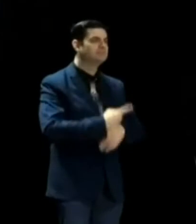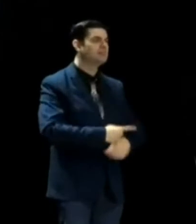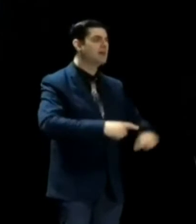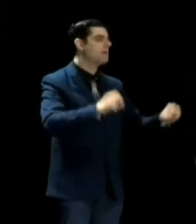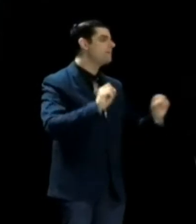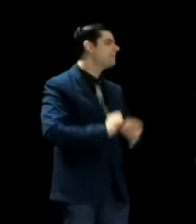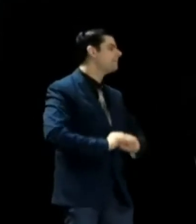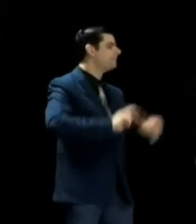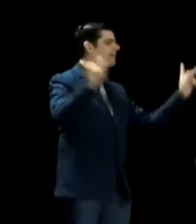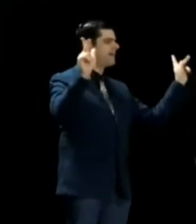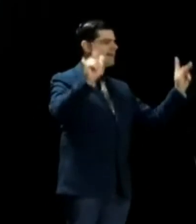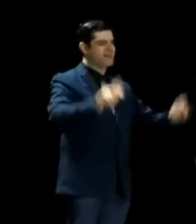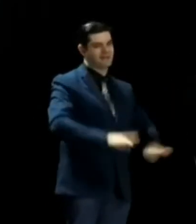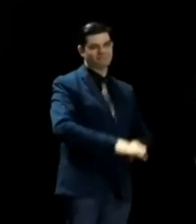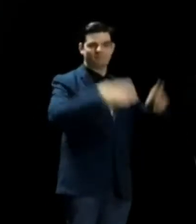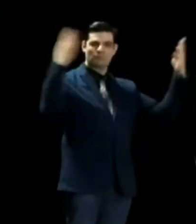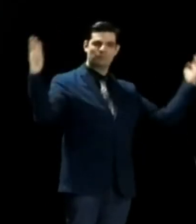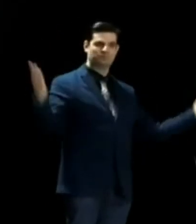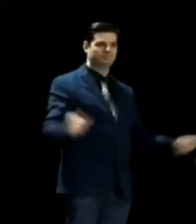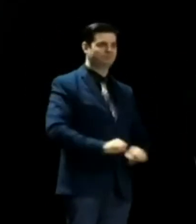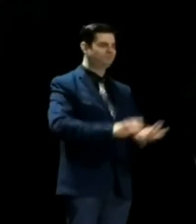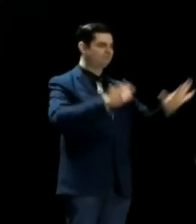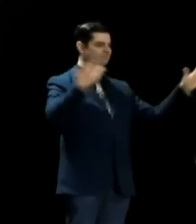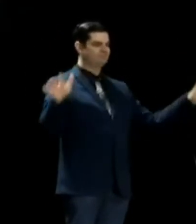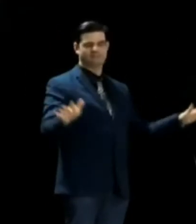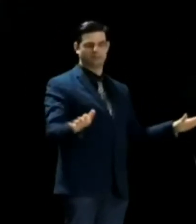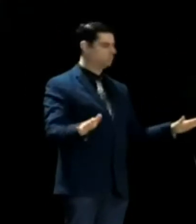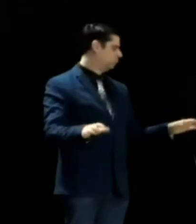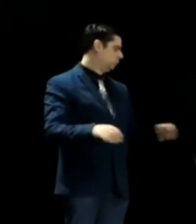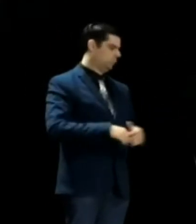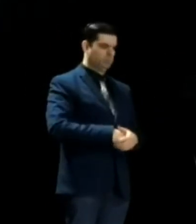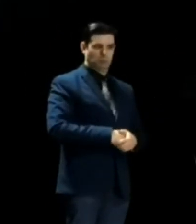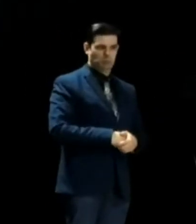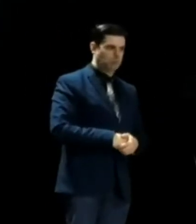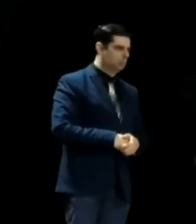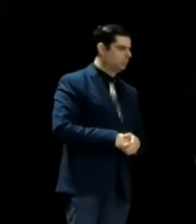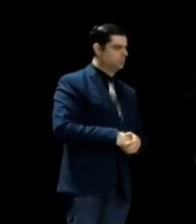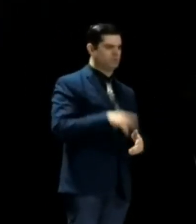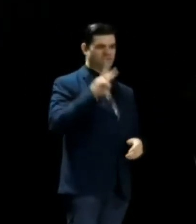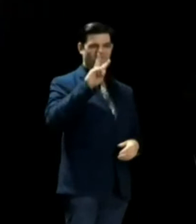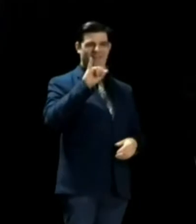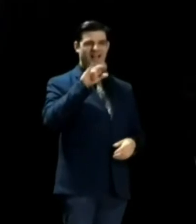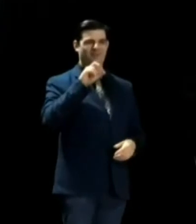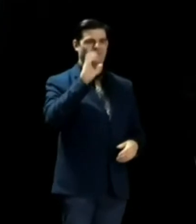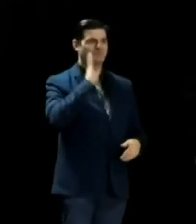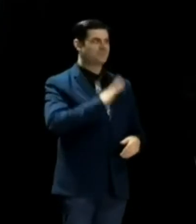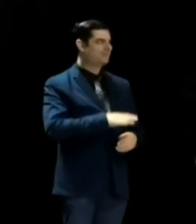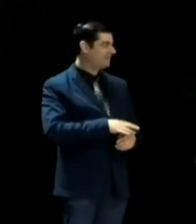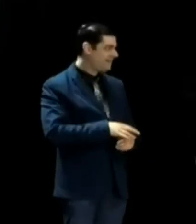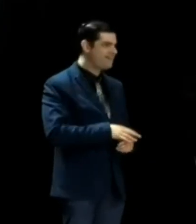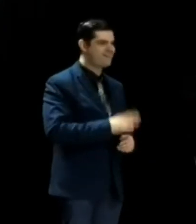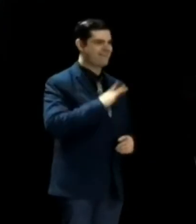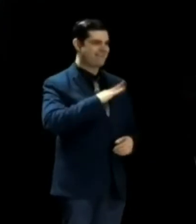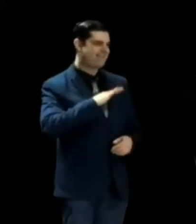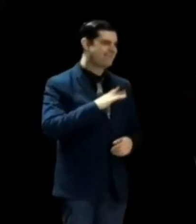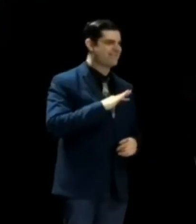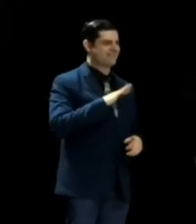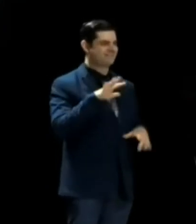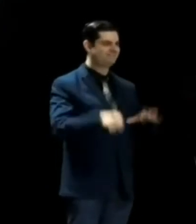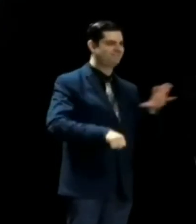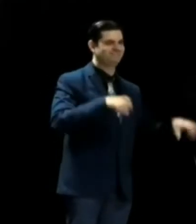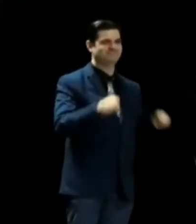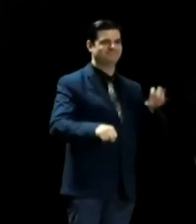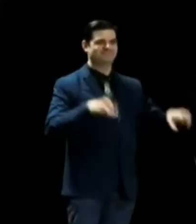Why? Because if the virus comes back, our health department needs to be in a position to respond in